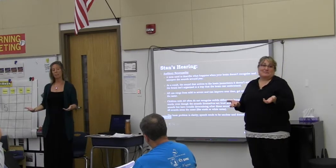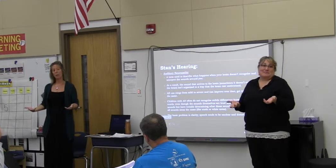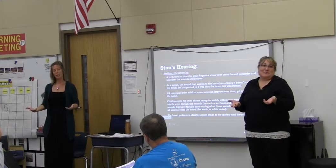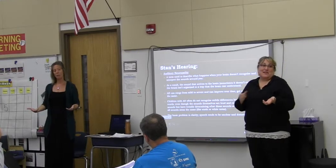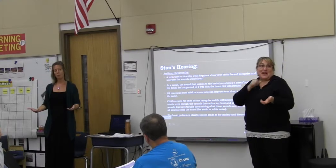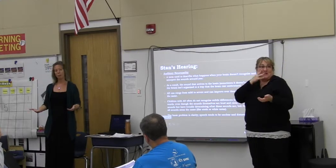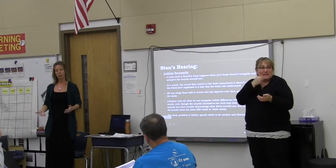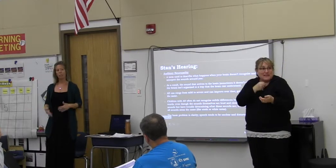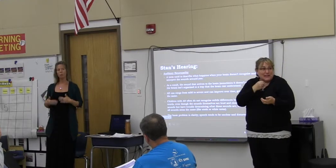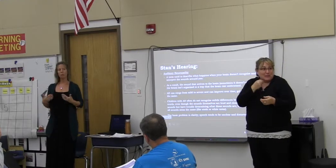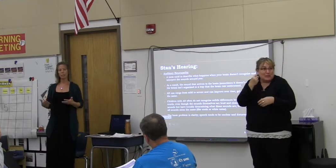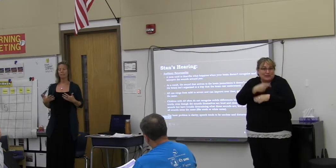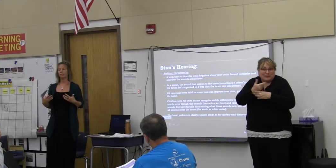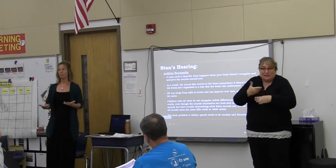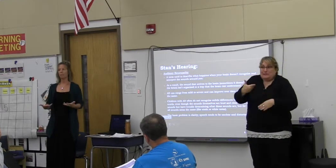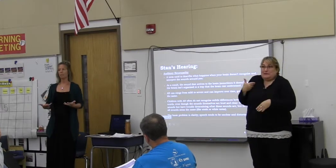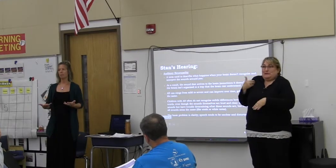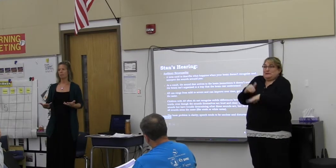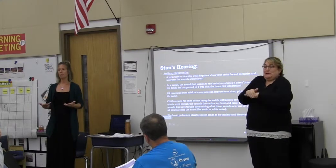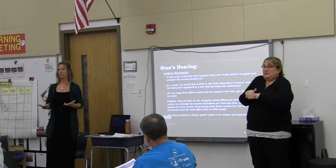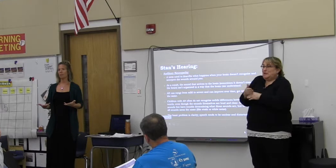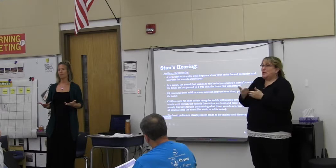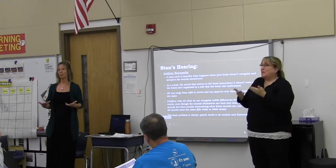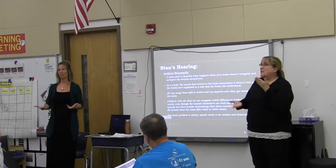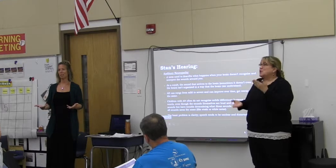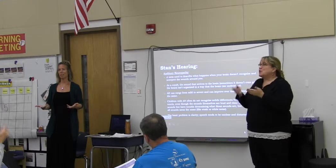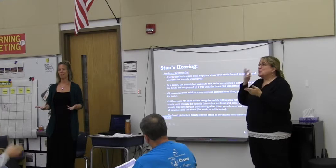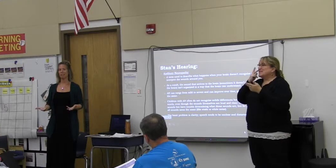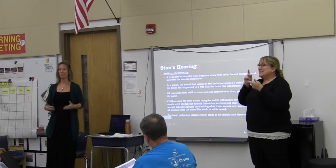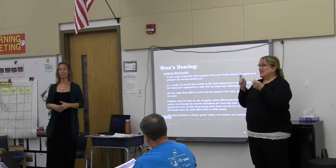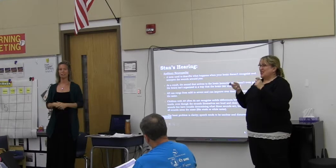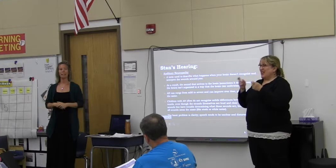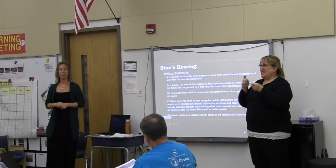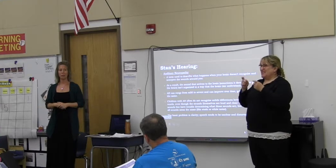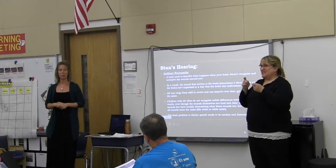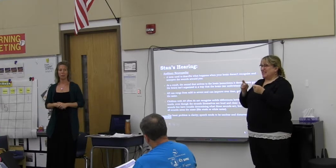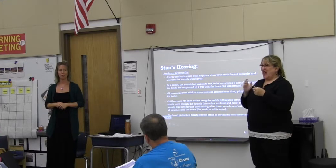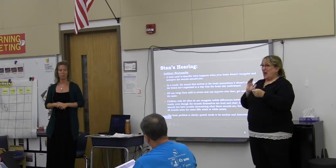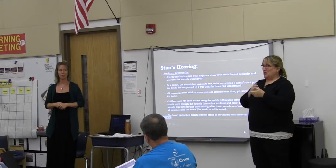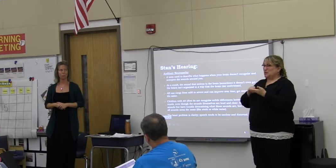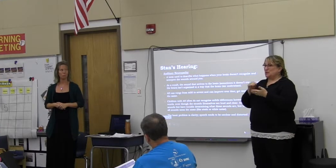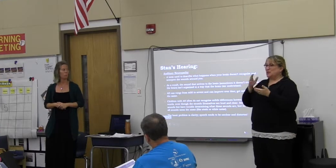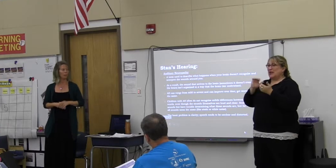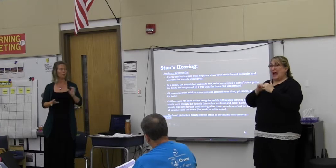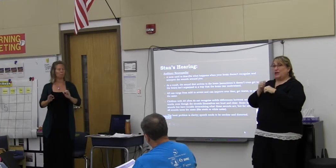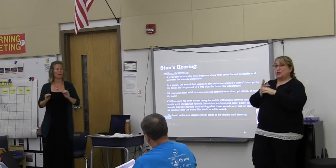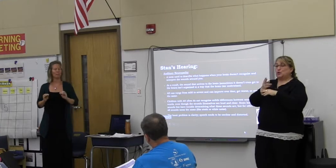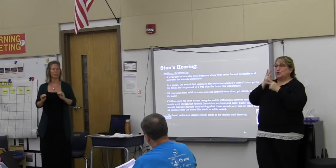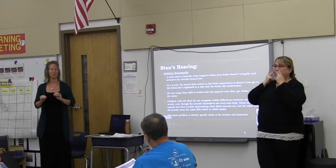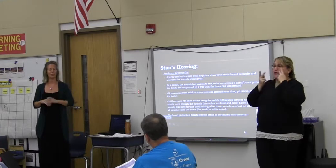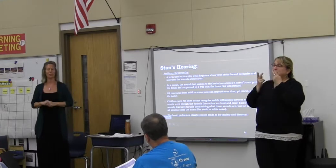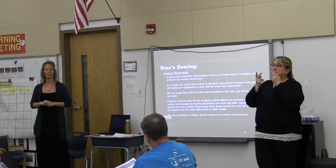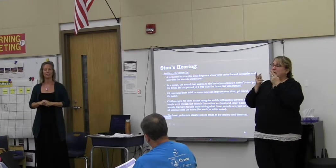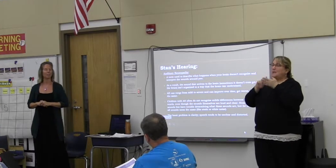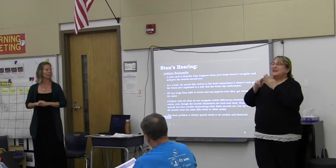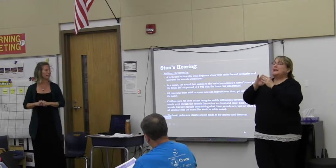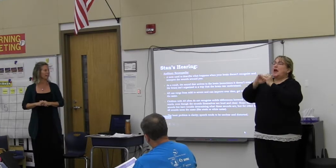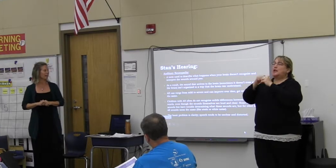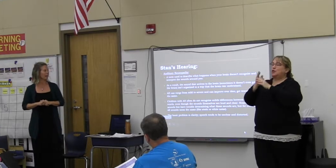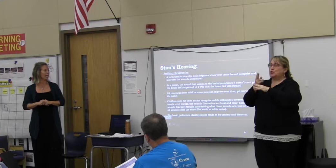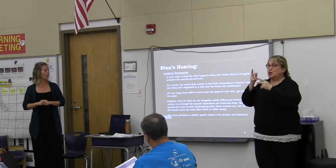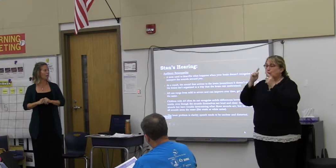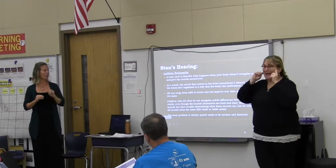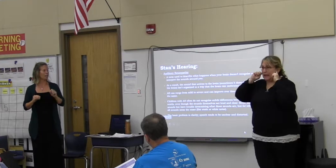didn't sleep well the night before, you might see changes in these little ones and how they use their vision, or how they use their hearing,